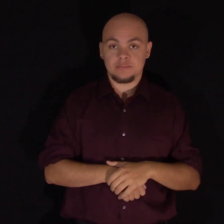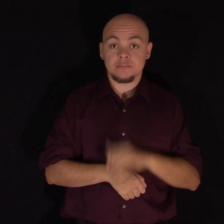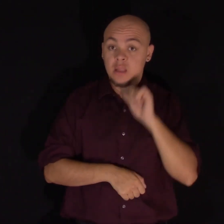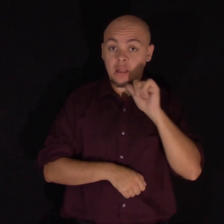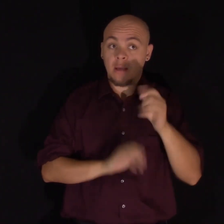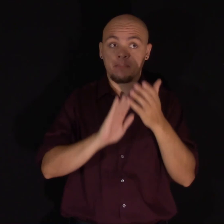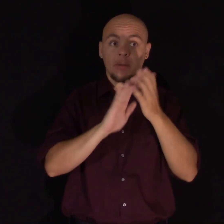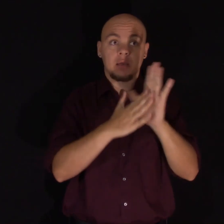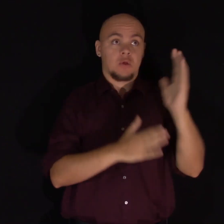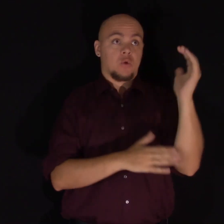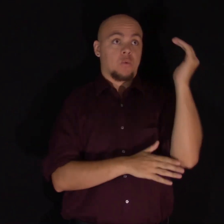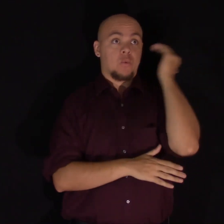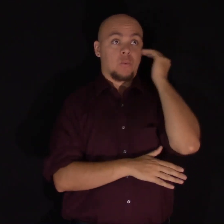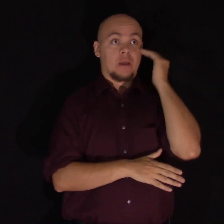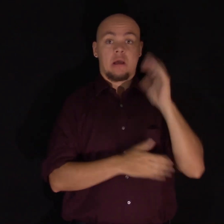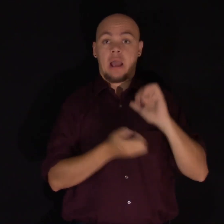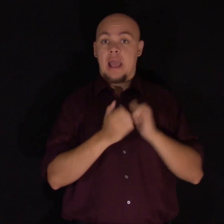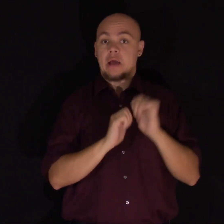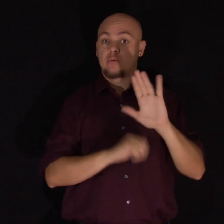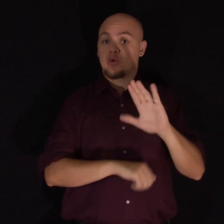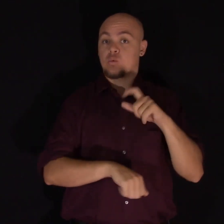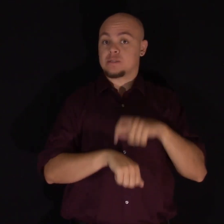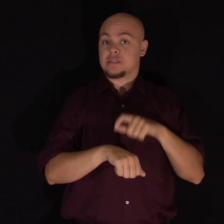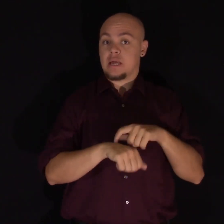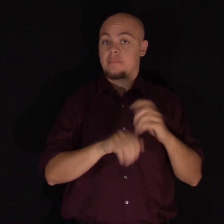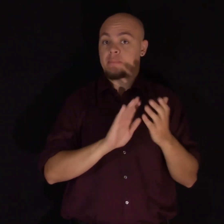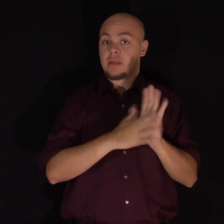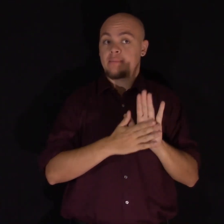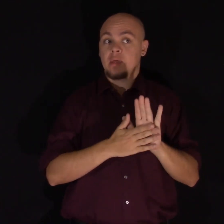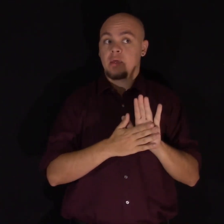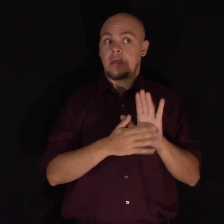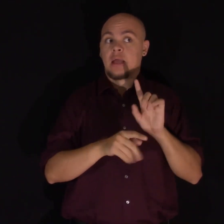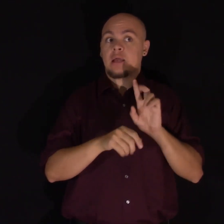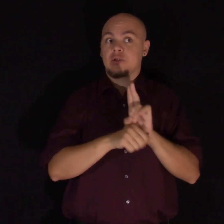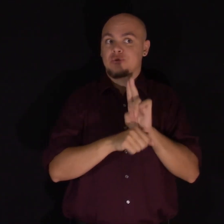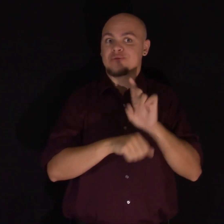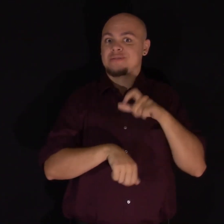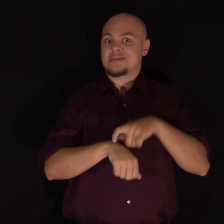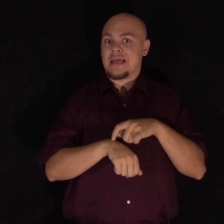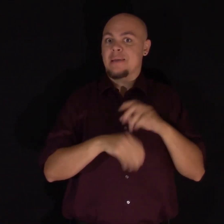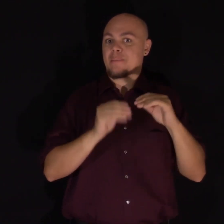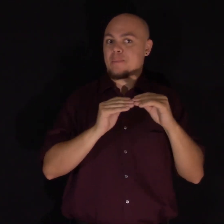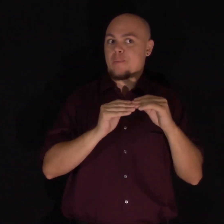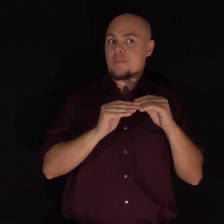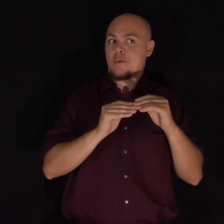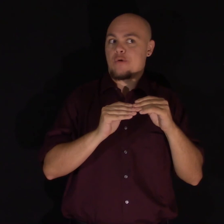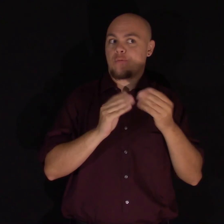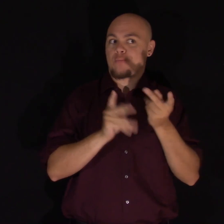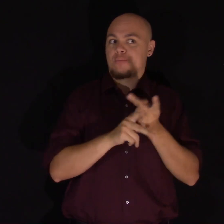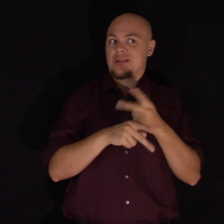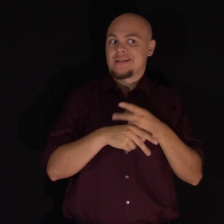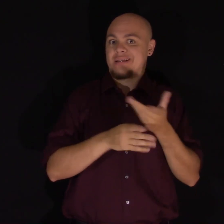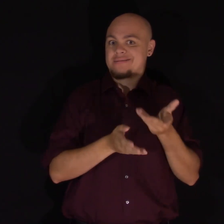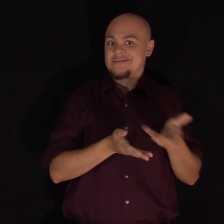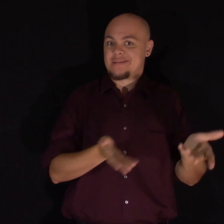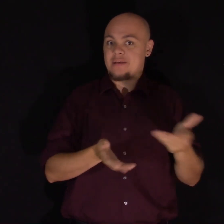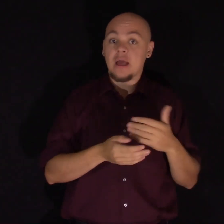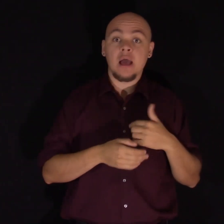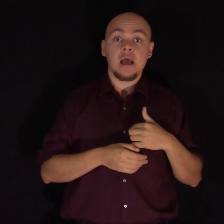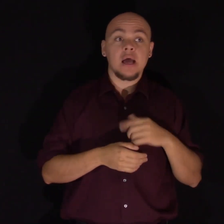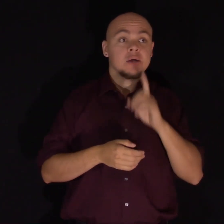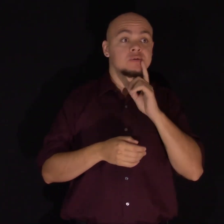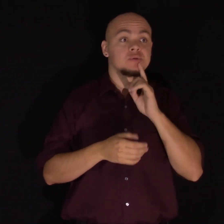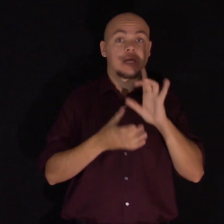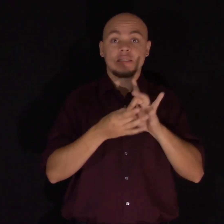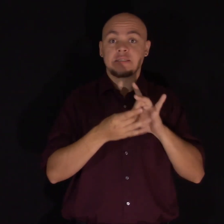become aware of how you spend your time, but how you can spend less so you have more ideas. Have a disconnection ritual every evening.